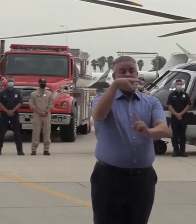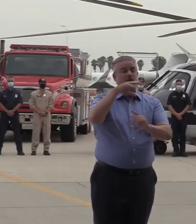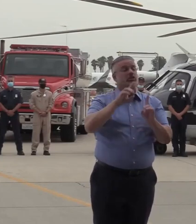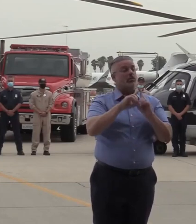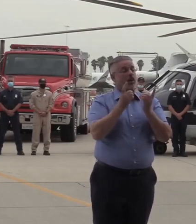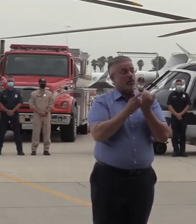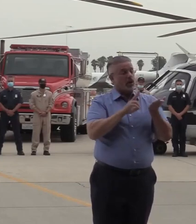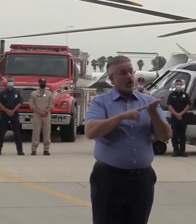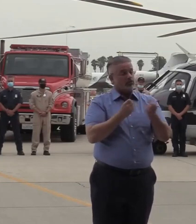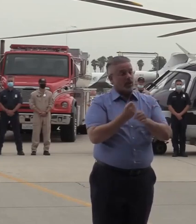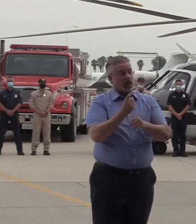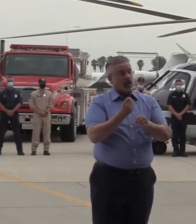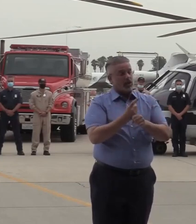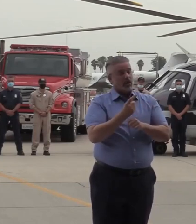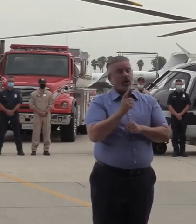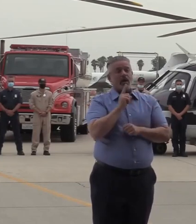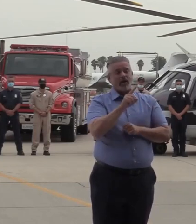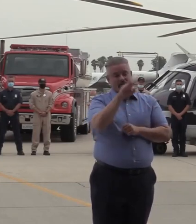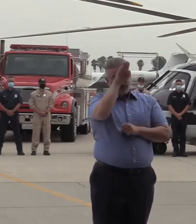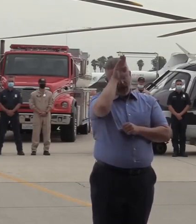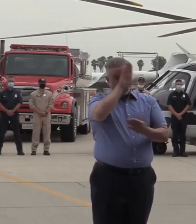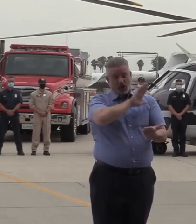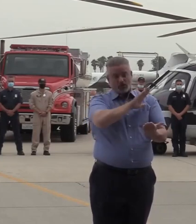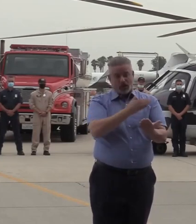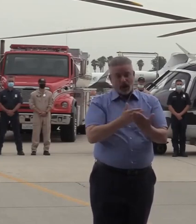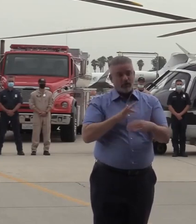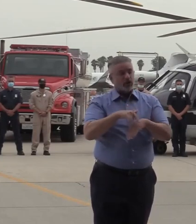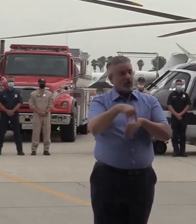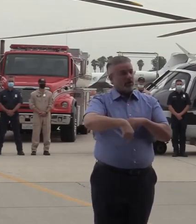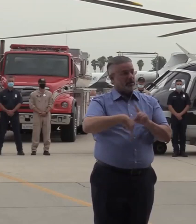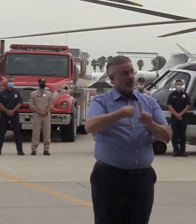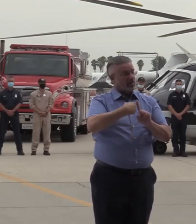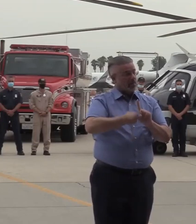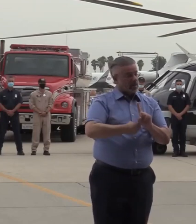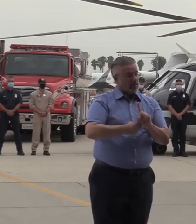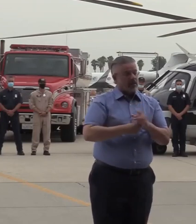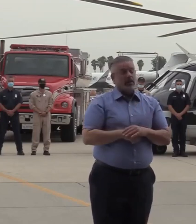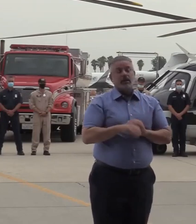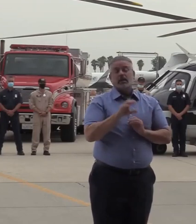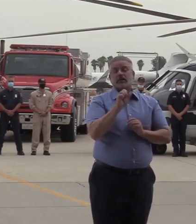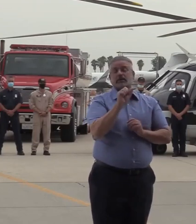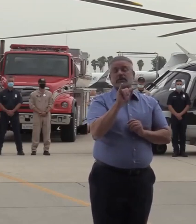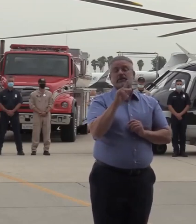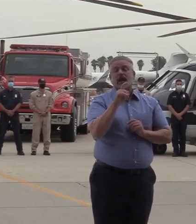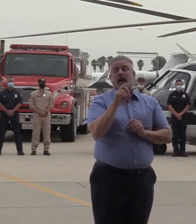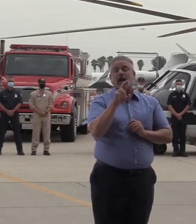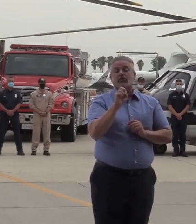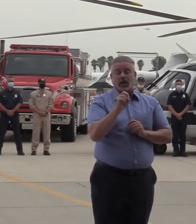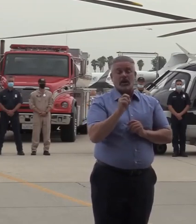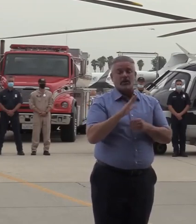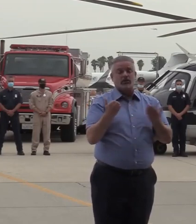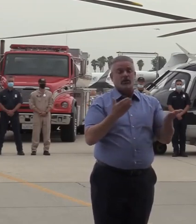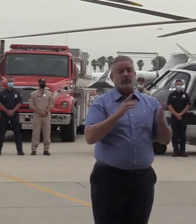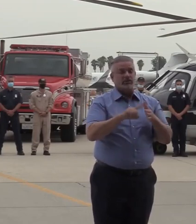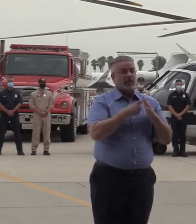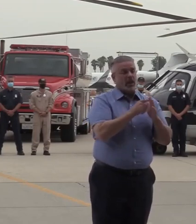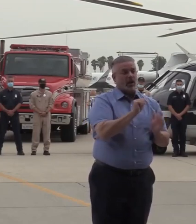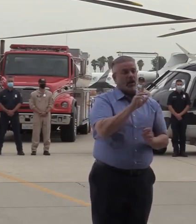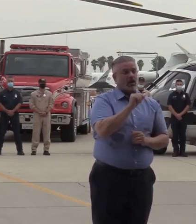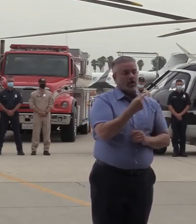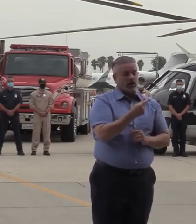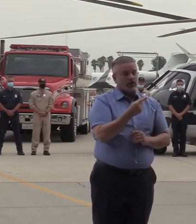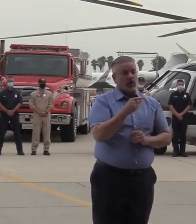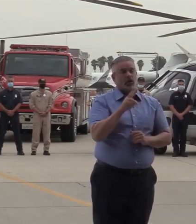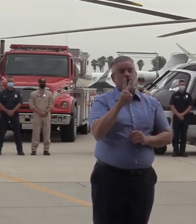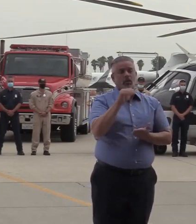department contracts every year ahead of fire season and arrived earlier this month. The Skycrane went into service at the beginning of August. It can